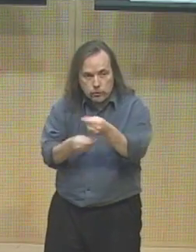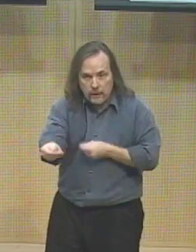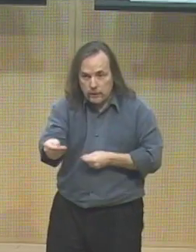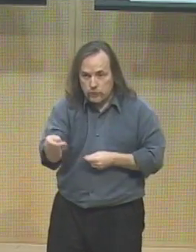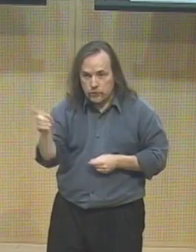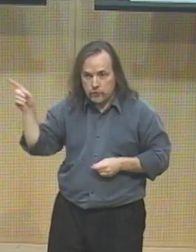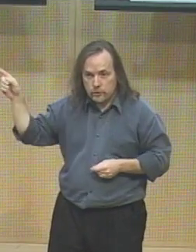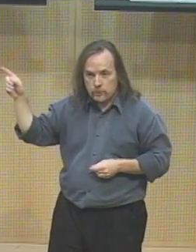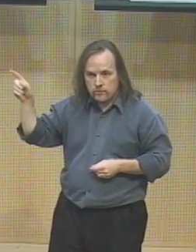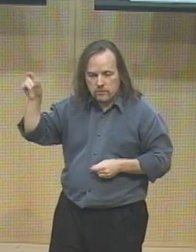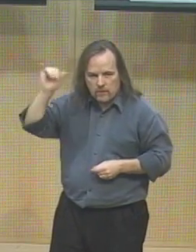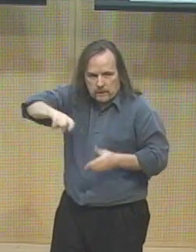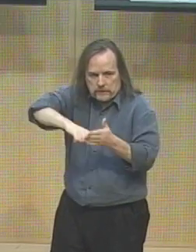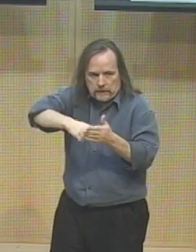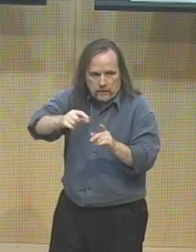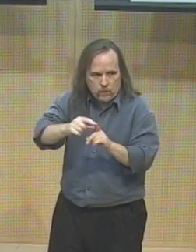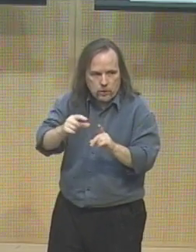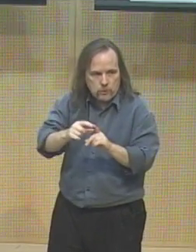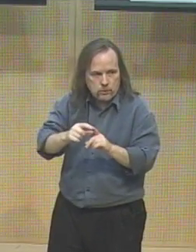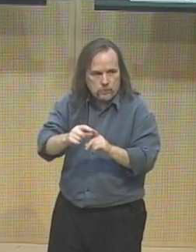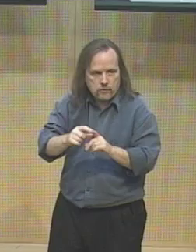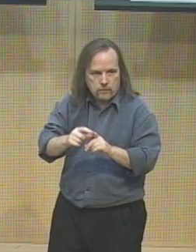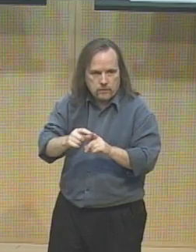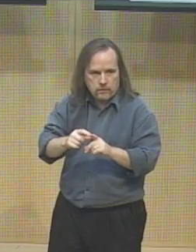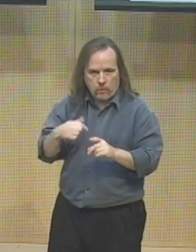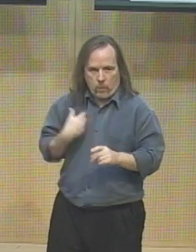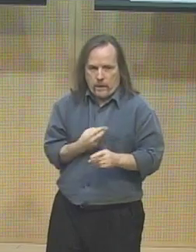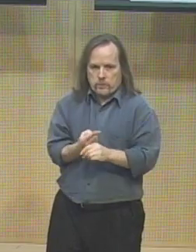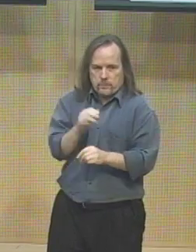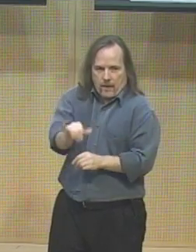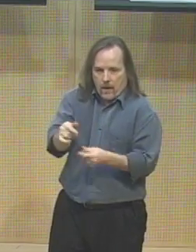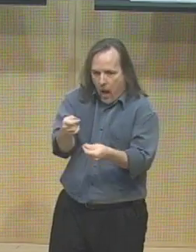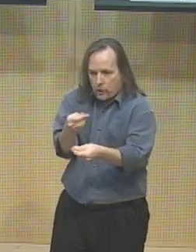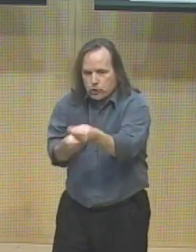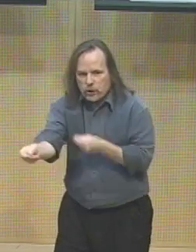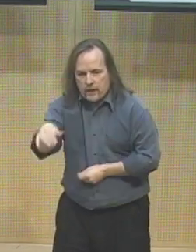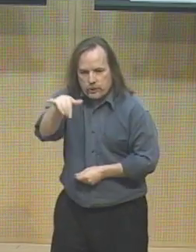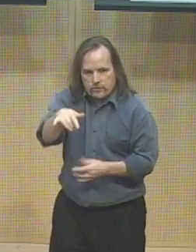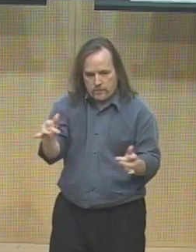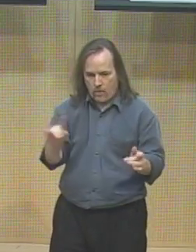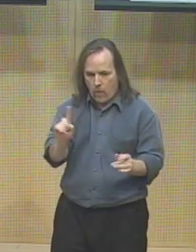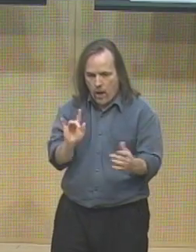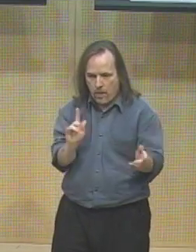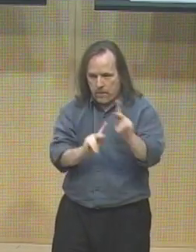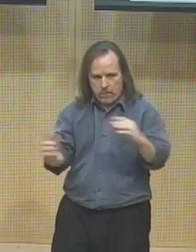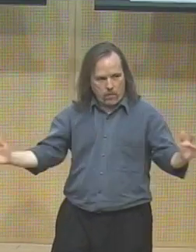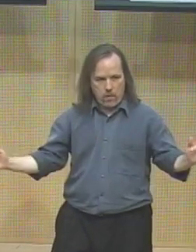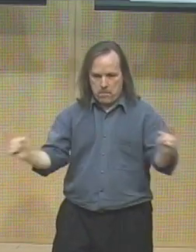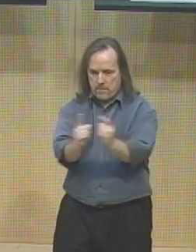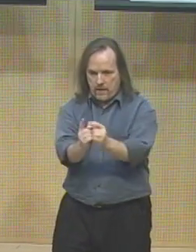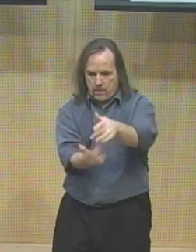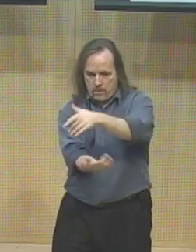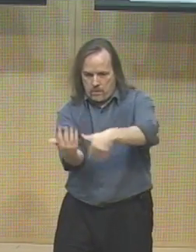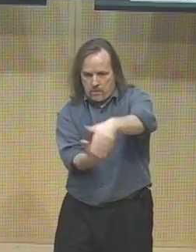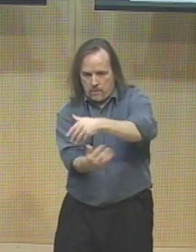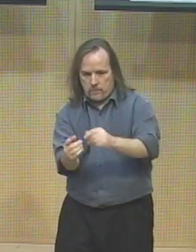purchase. Ticket exchange, if you look at the word exchange, that's an important word. It's where buyers and sellers come